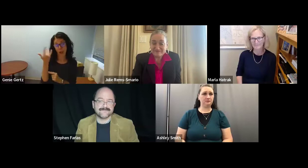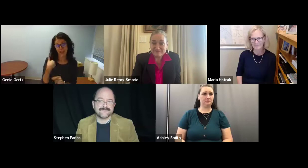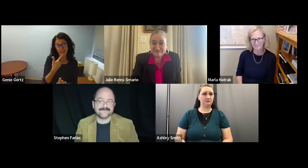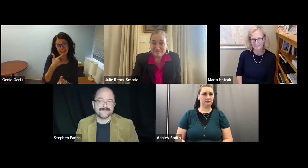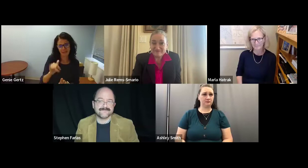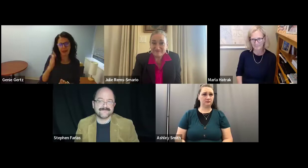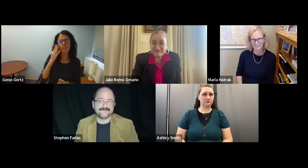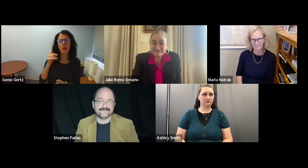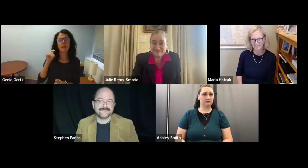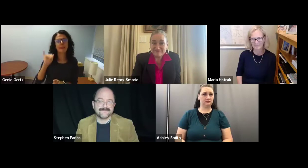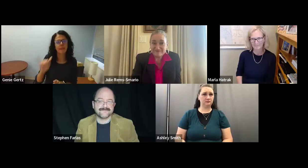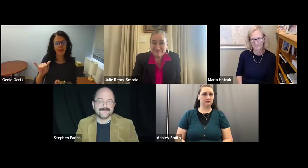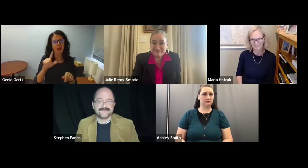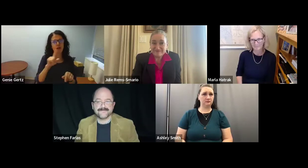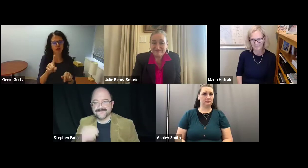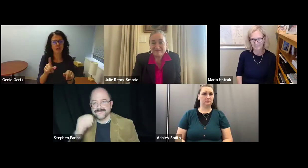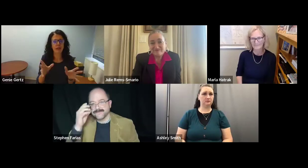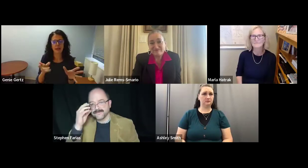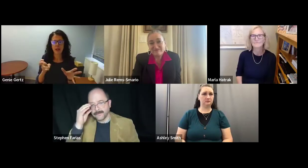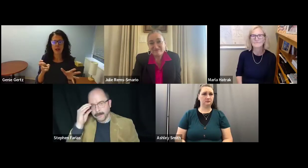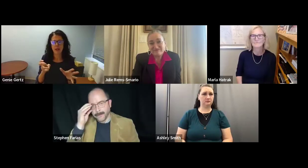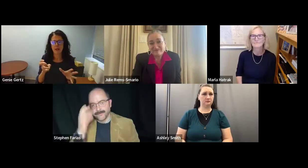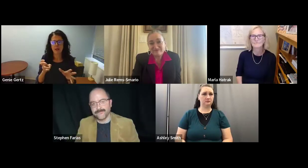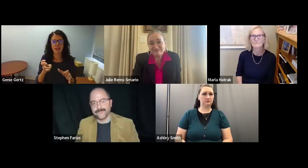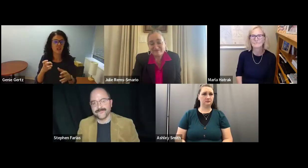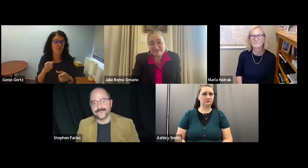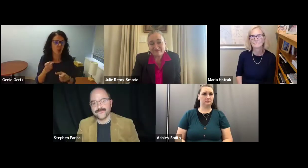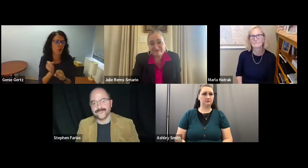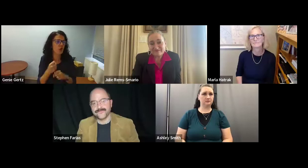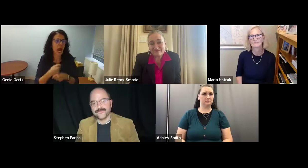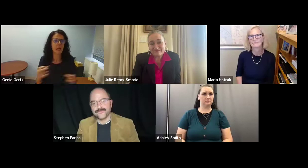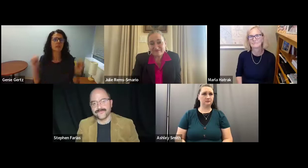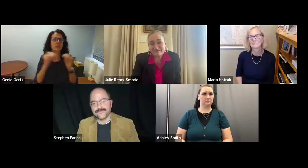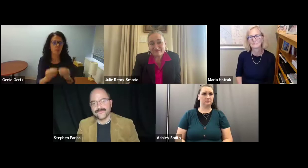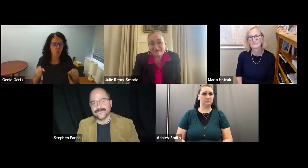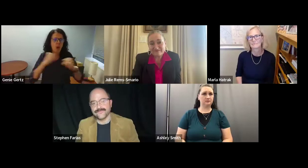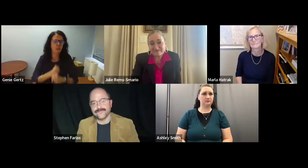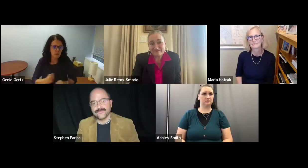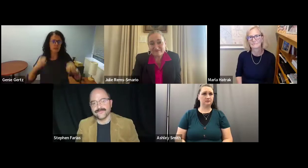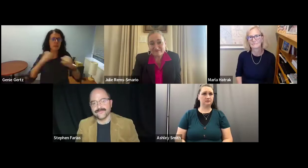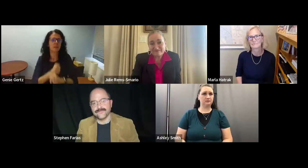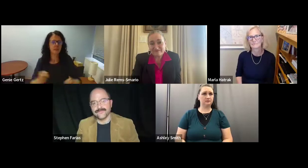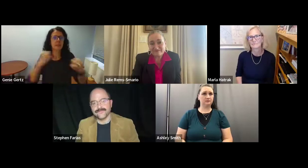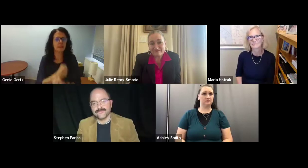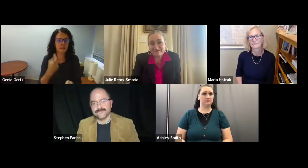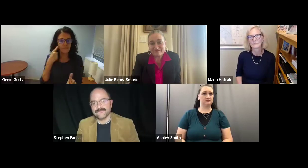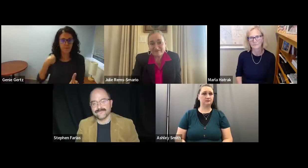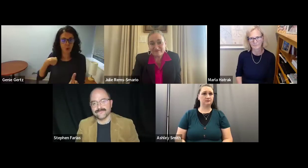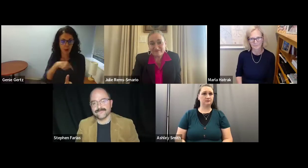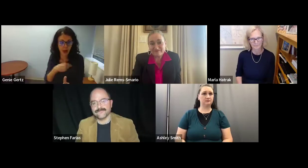of the value of speech and language therapy, right? So there's more and more we